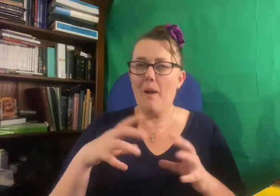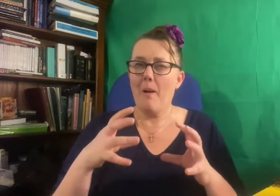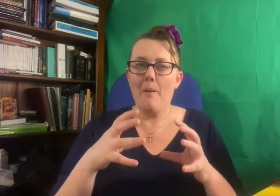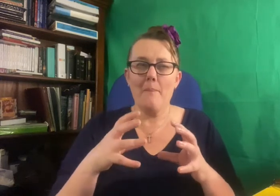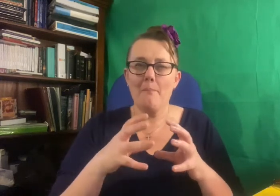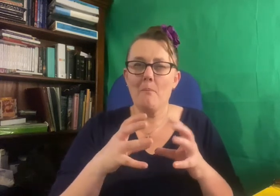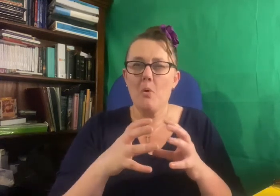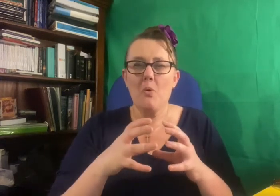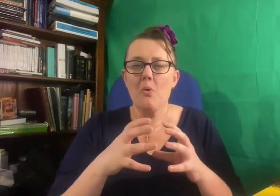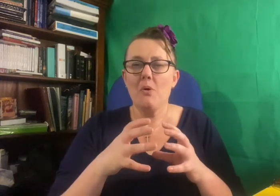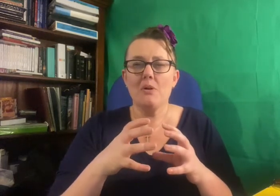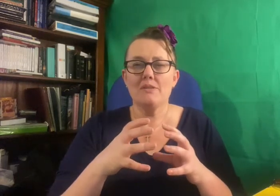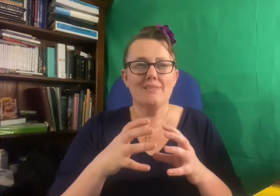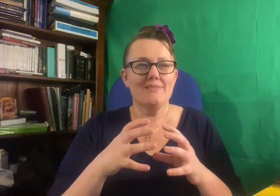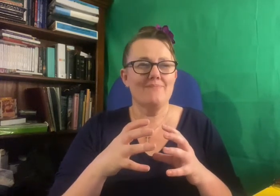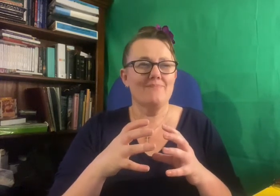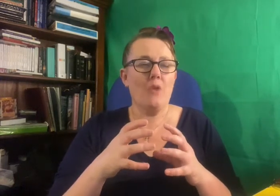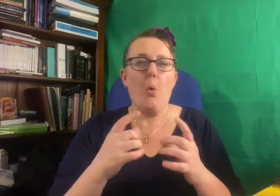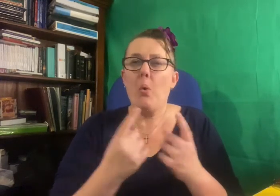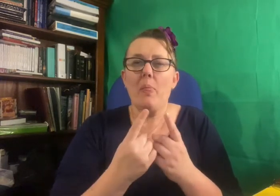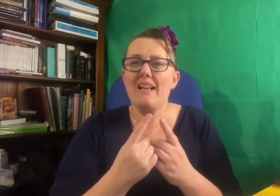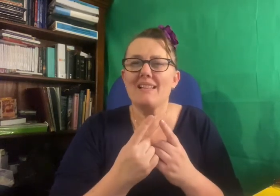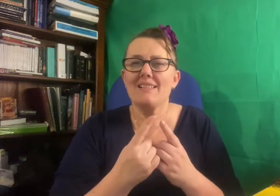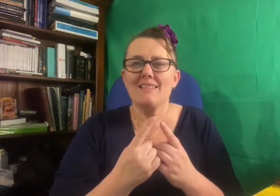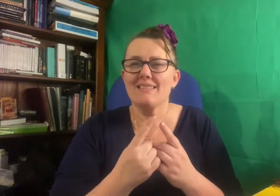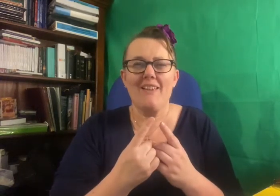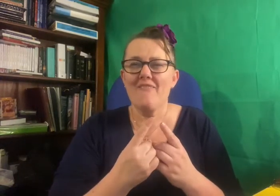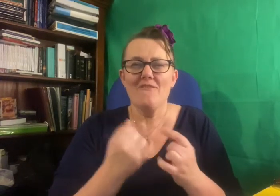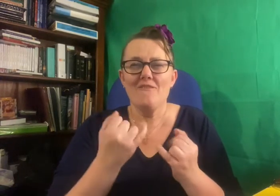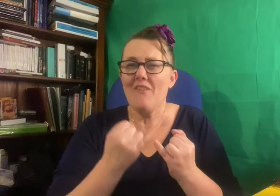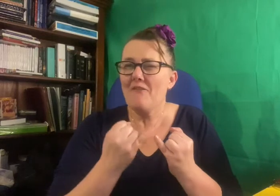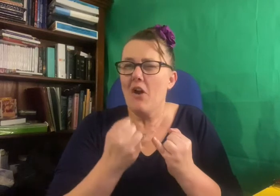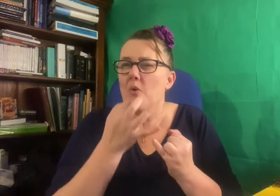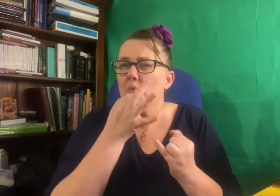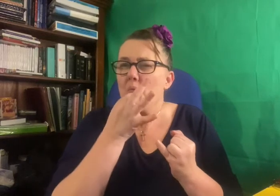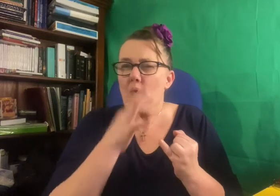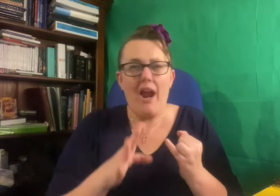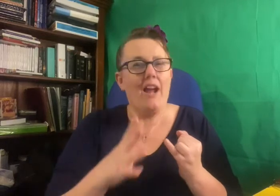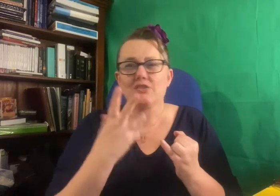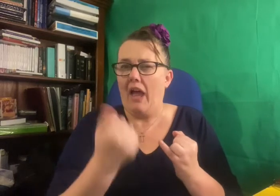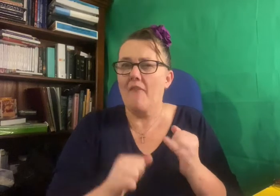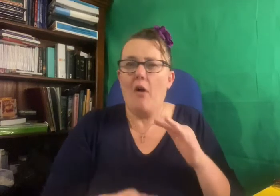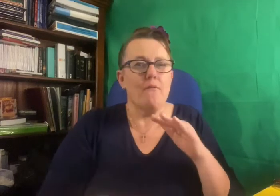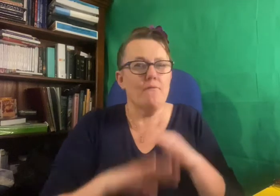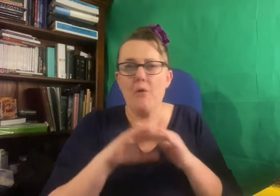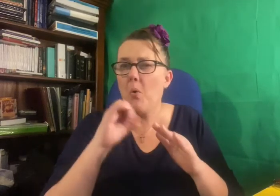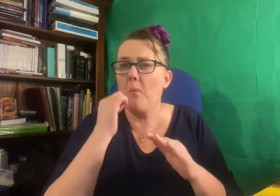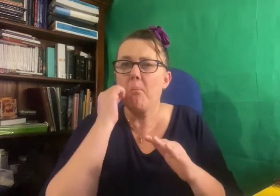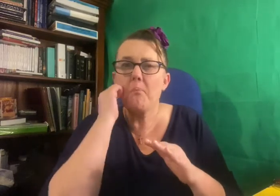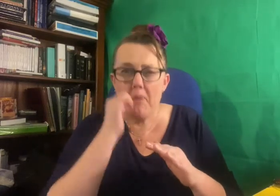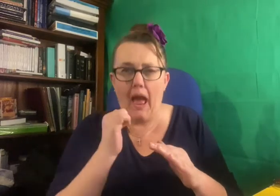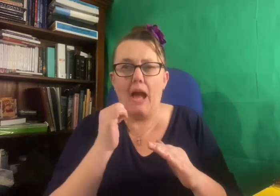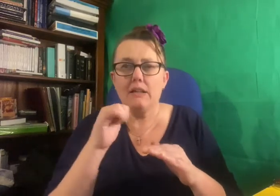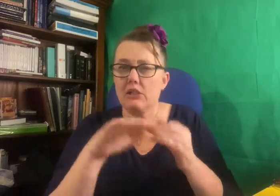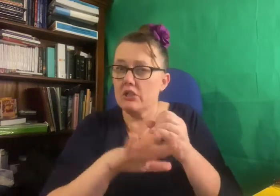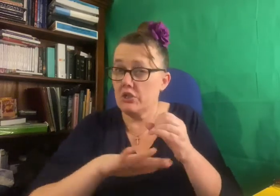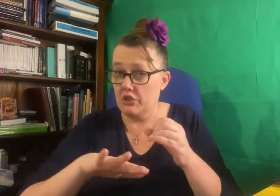That's why you'll find with the ball and also with many other things, it's very rare to have a full black